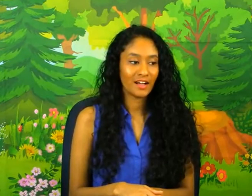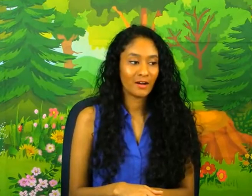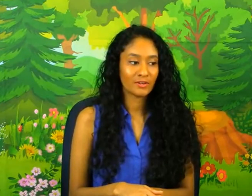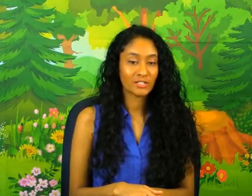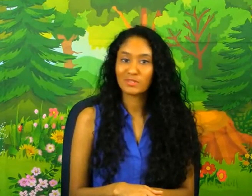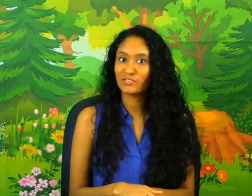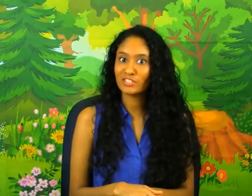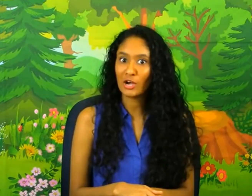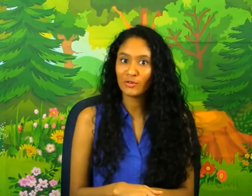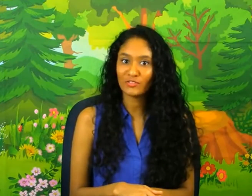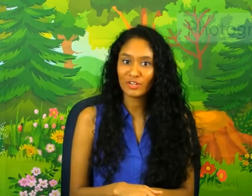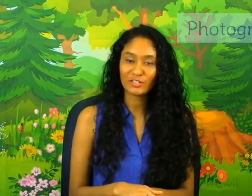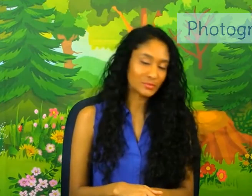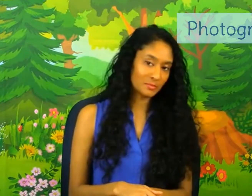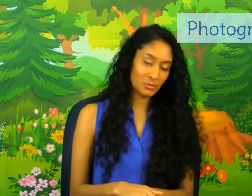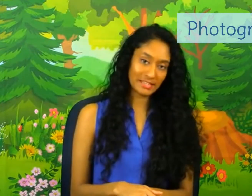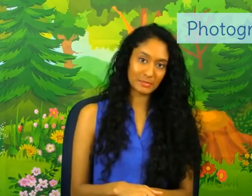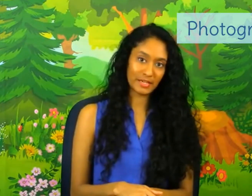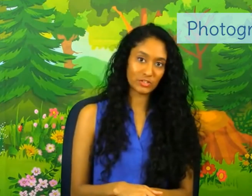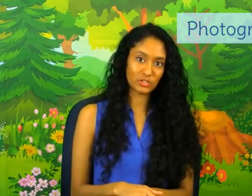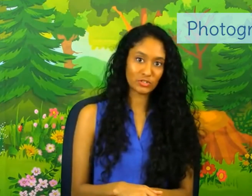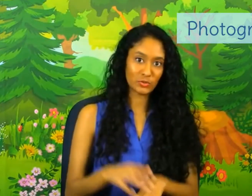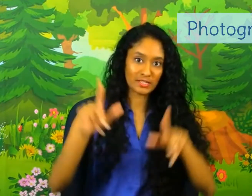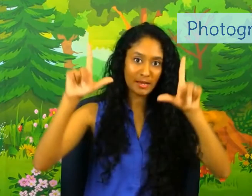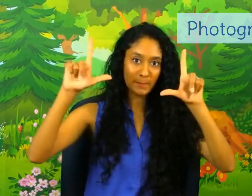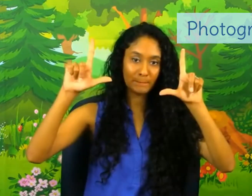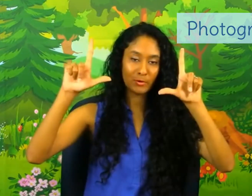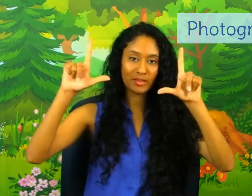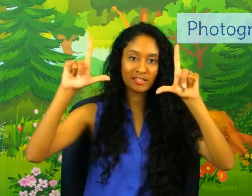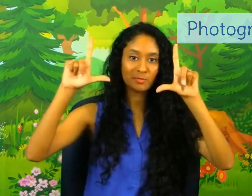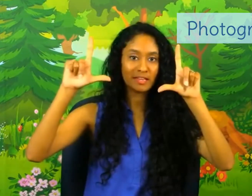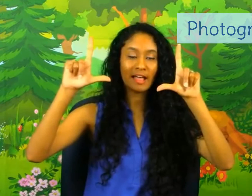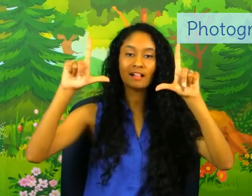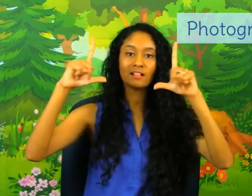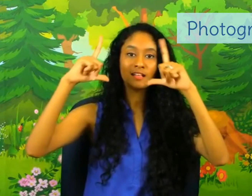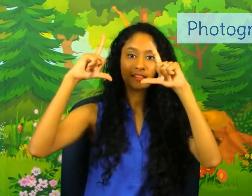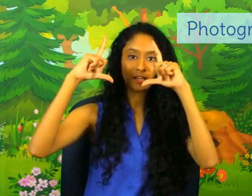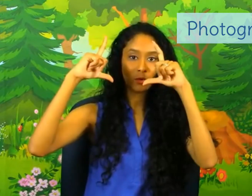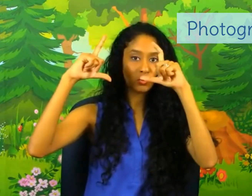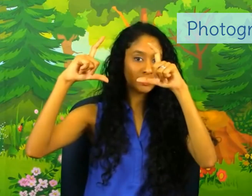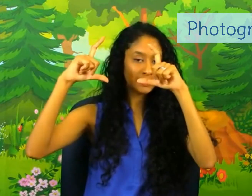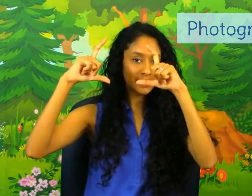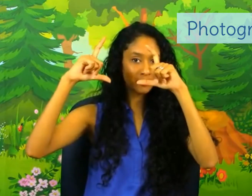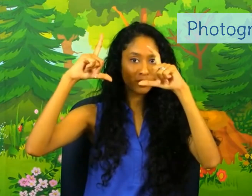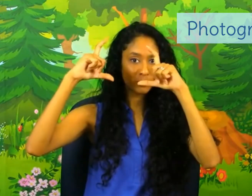Our next one is photographer. So someone who takes pictures. So we're going to take both hands, make an L like we're holding a camera, and we're going to